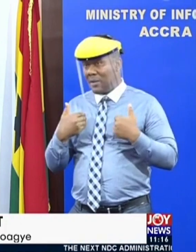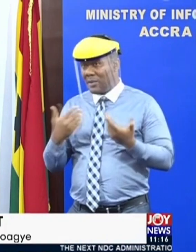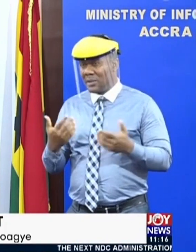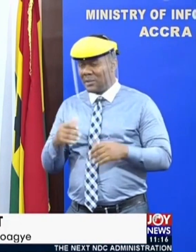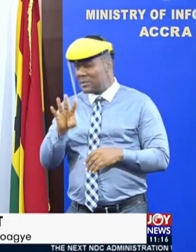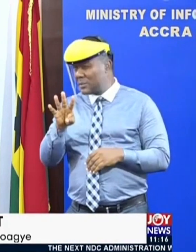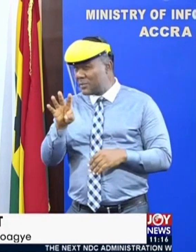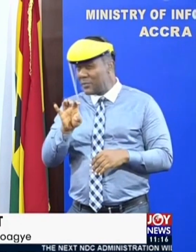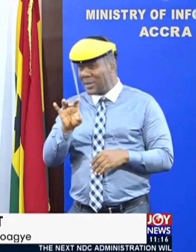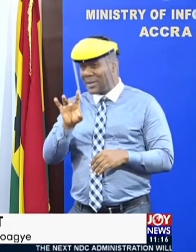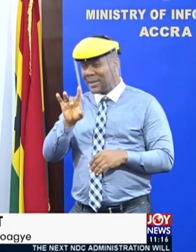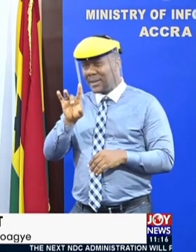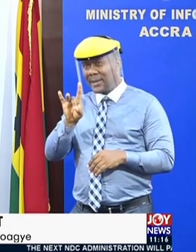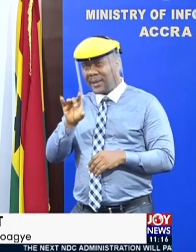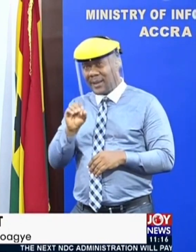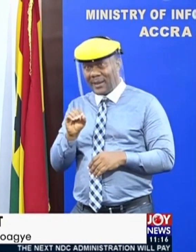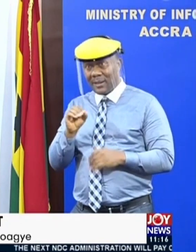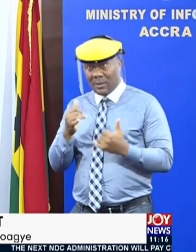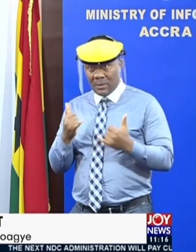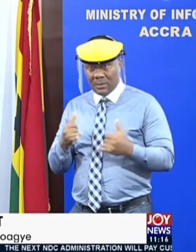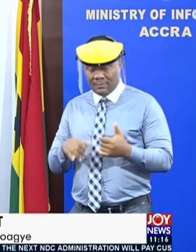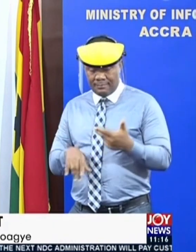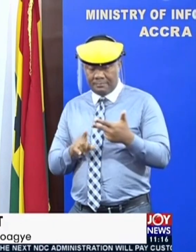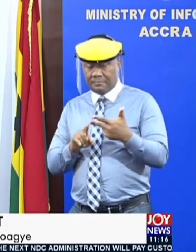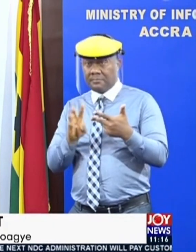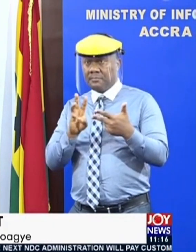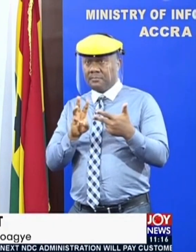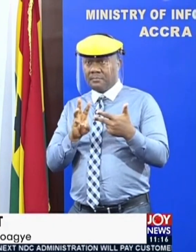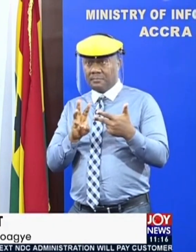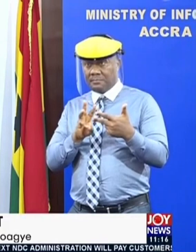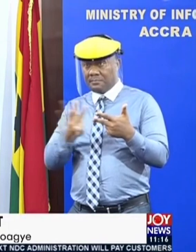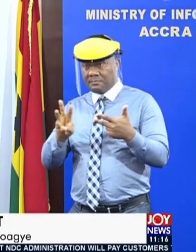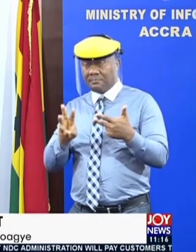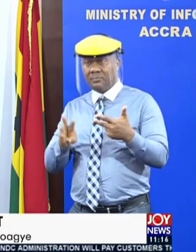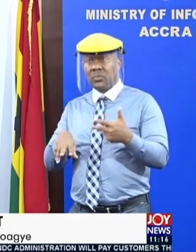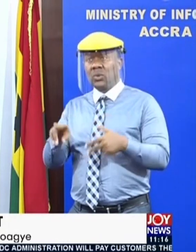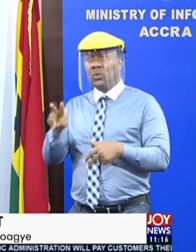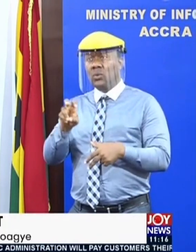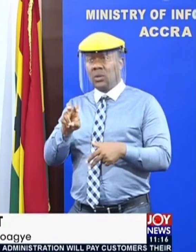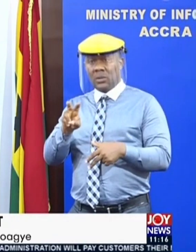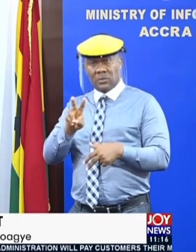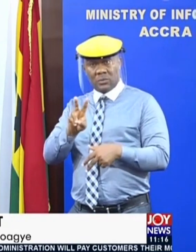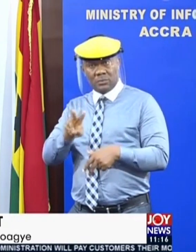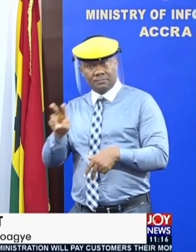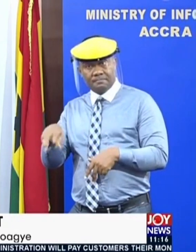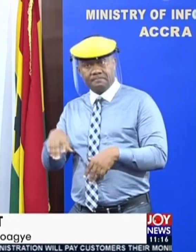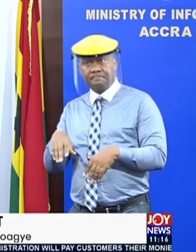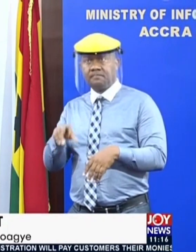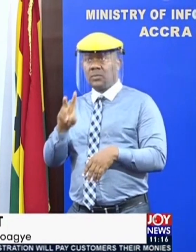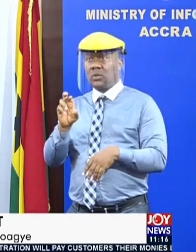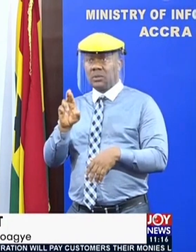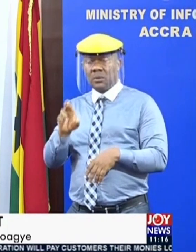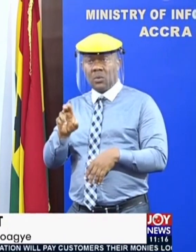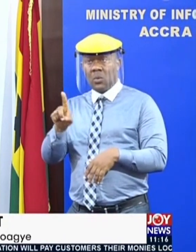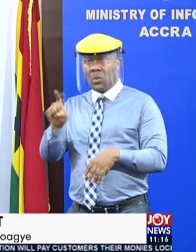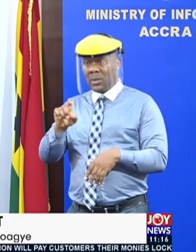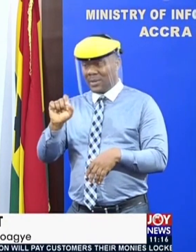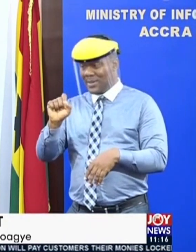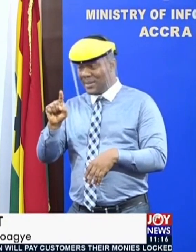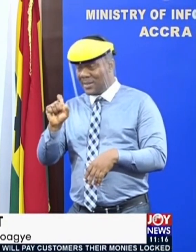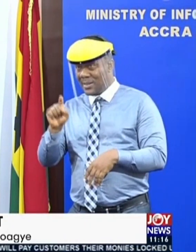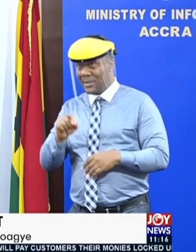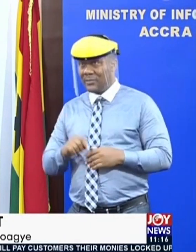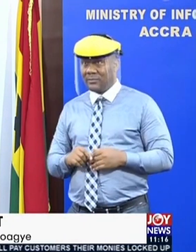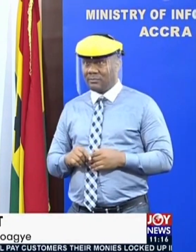about 480 now. Western with 222, Volta region 111, and